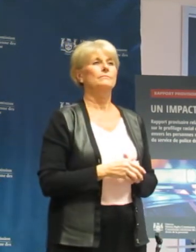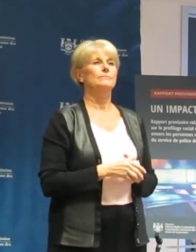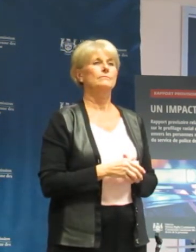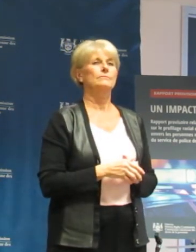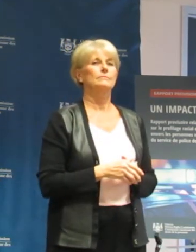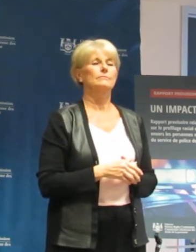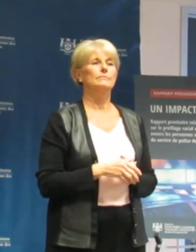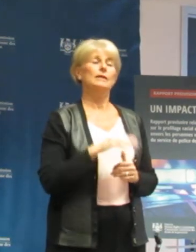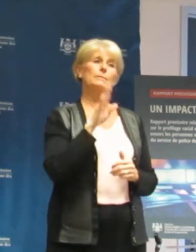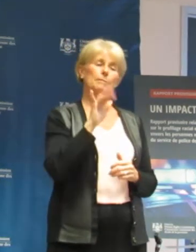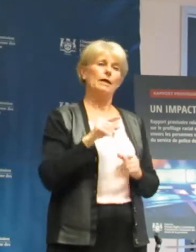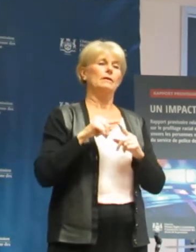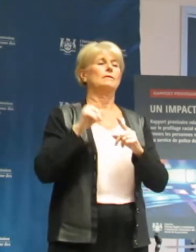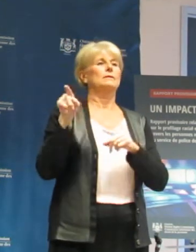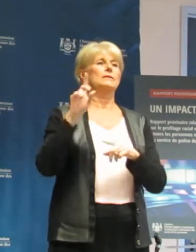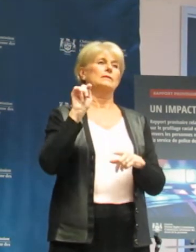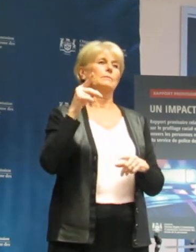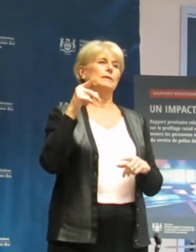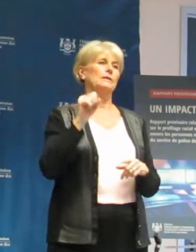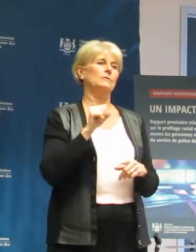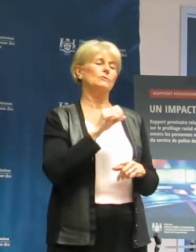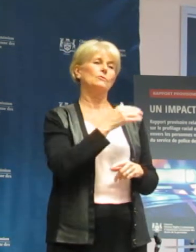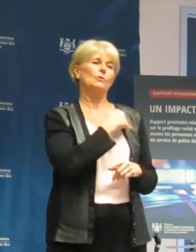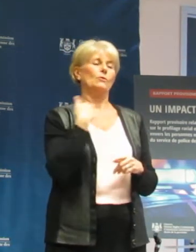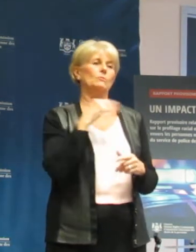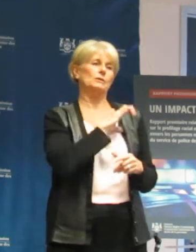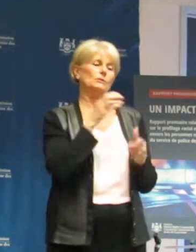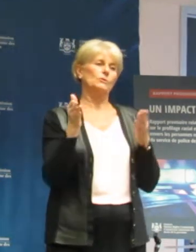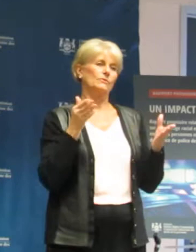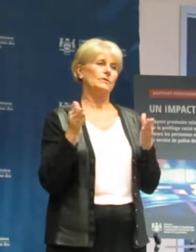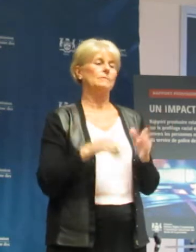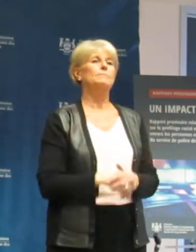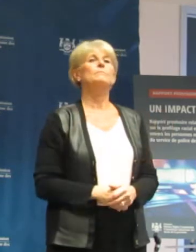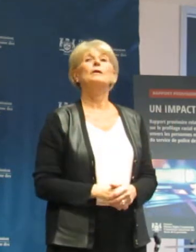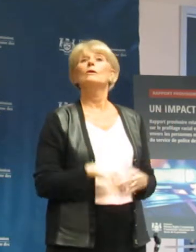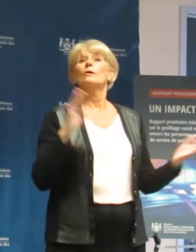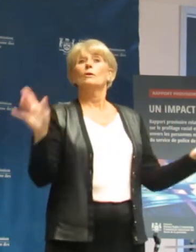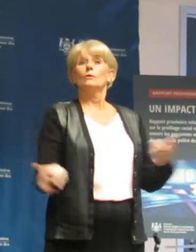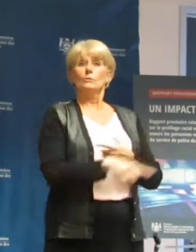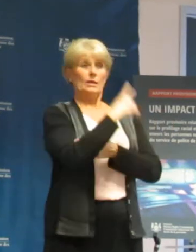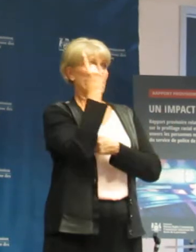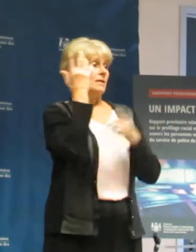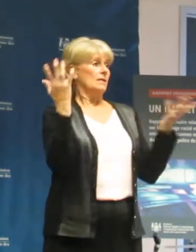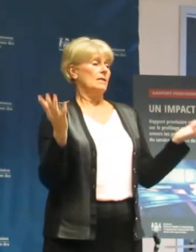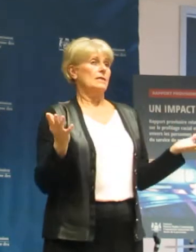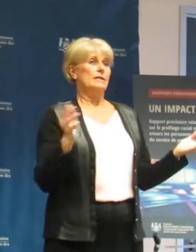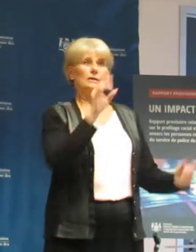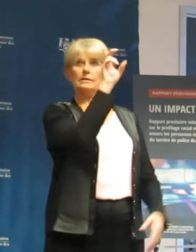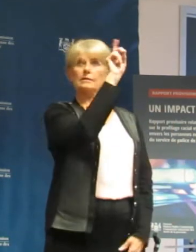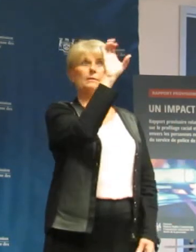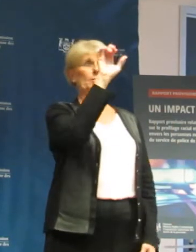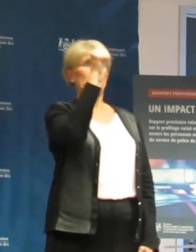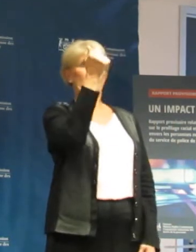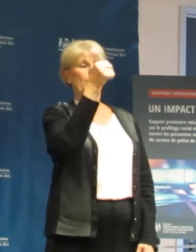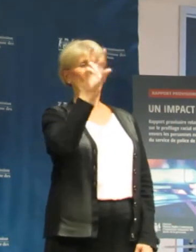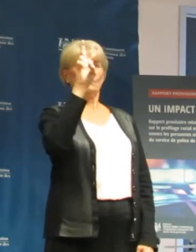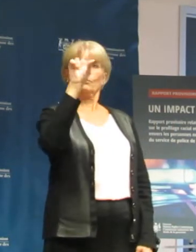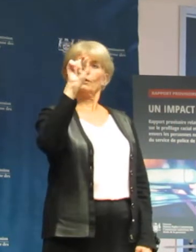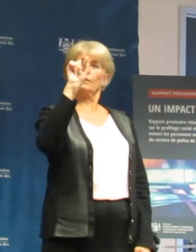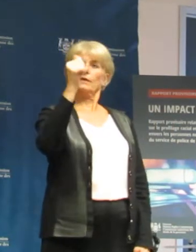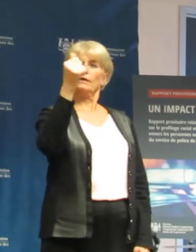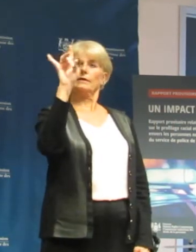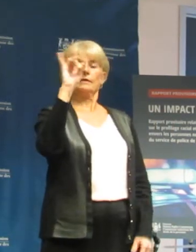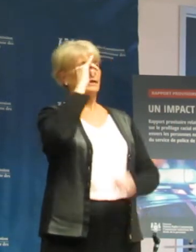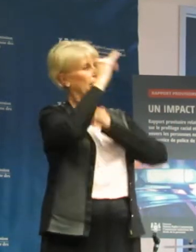persons by the Toronto Police Service. Today, December the 10th,